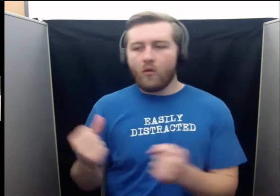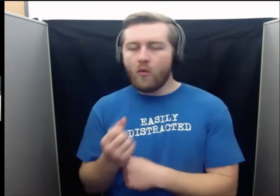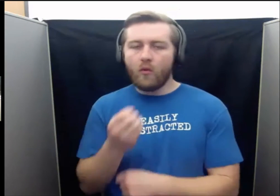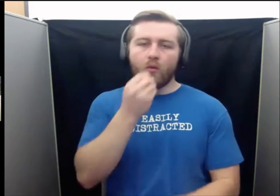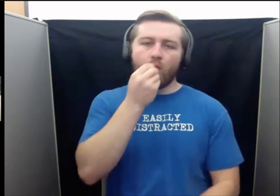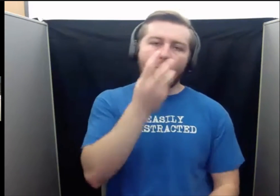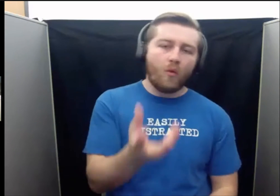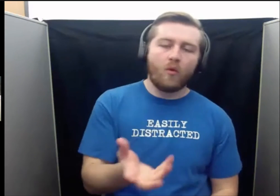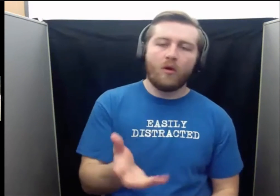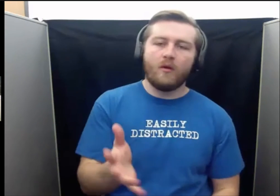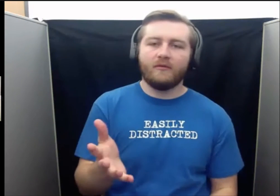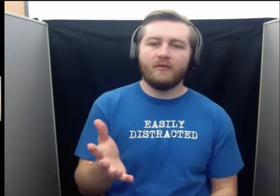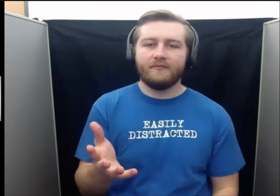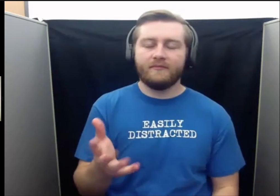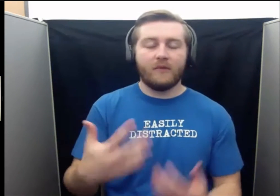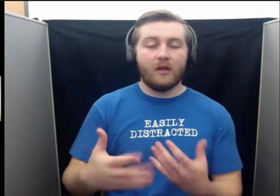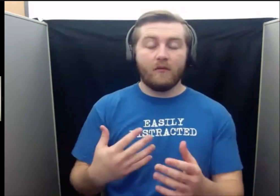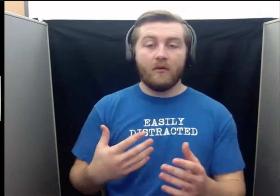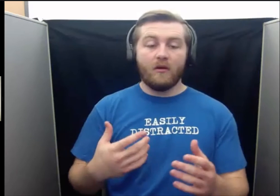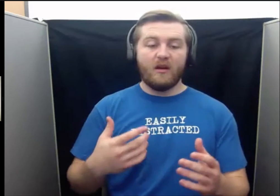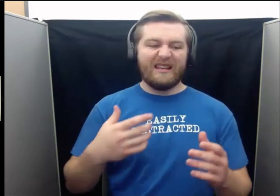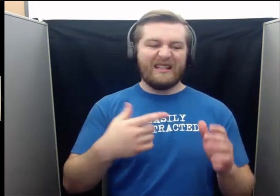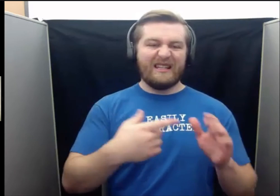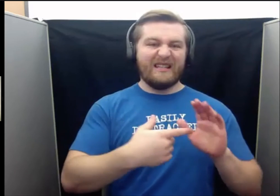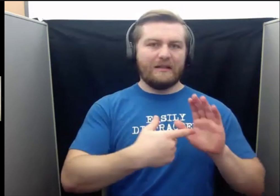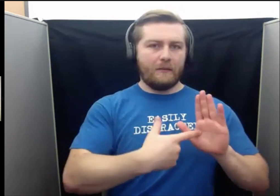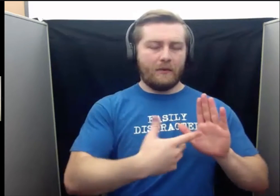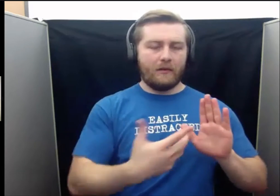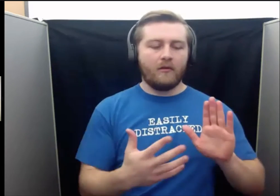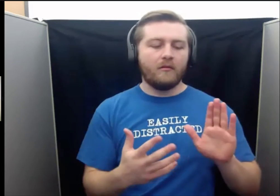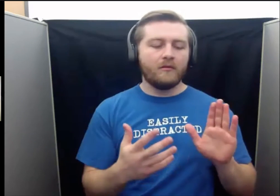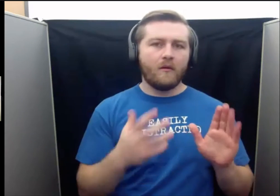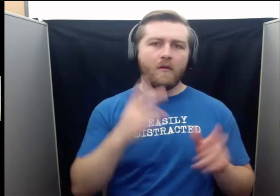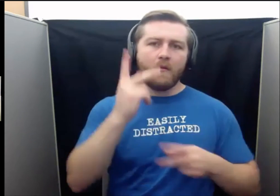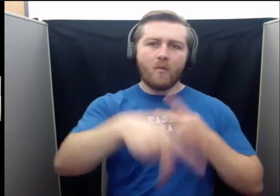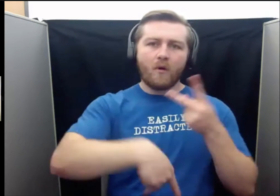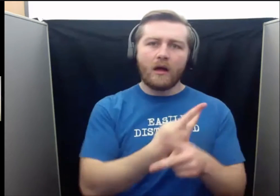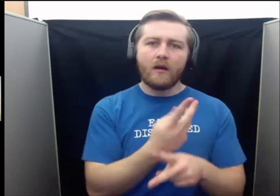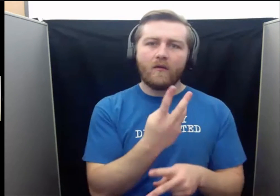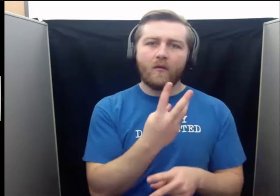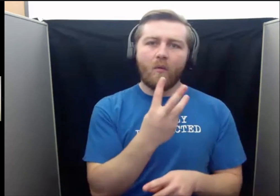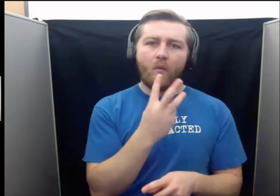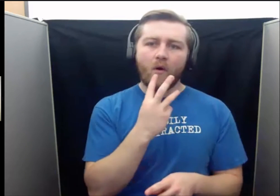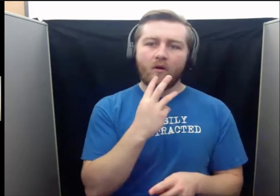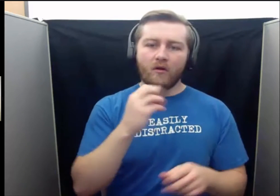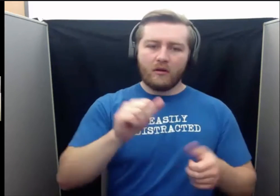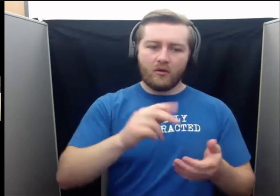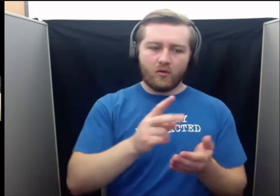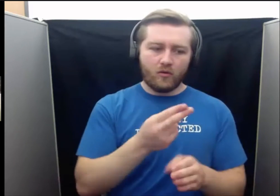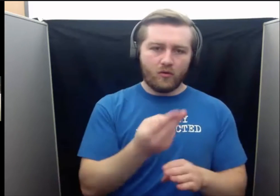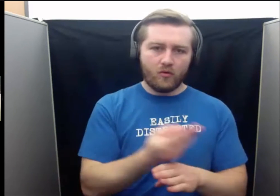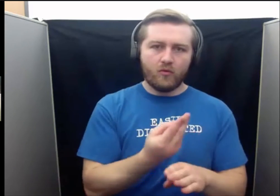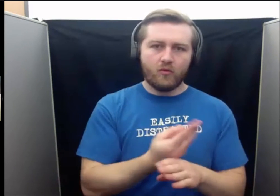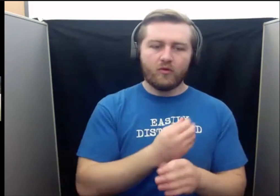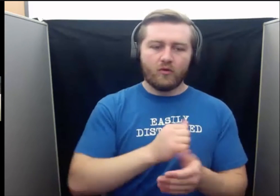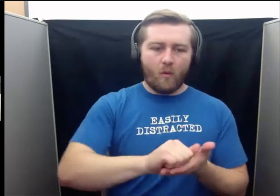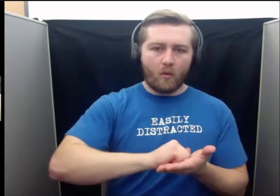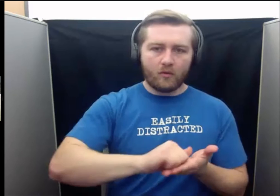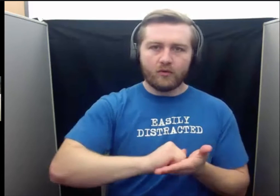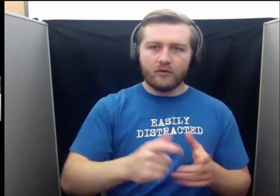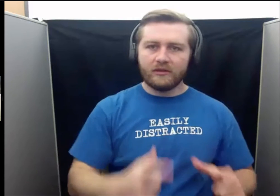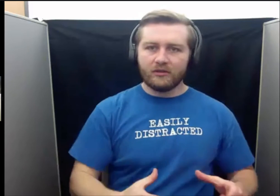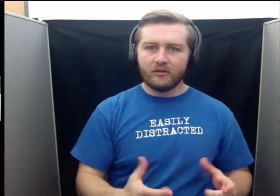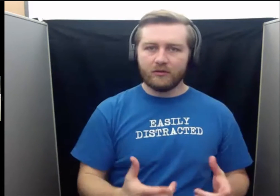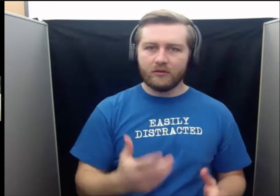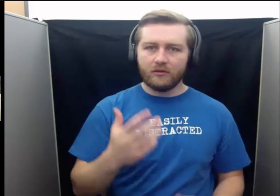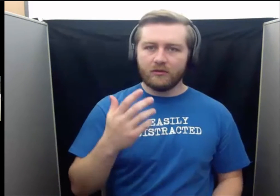Doing dishes. What water usually works better to clean dishes with? Cold water or hot water? Why does hot water work